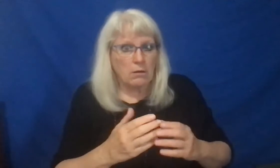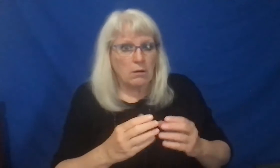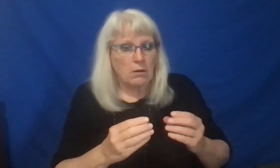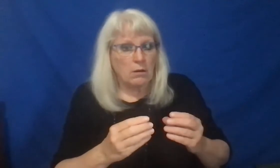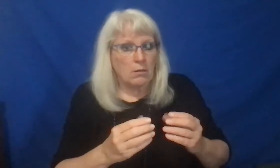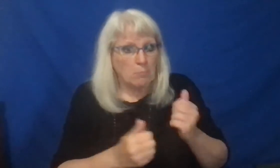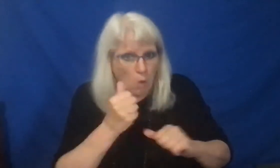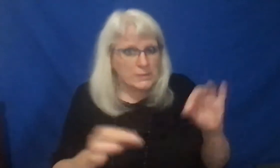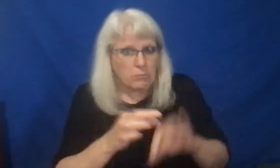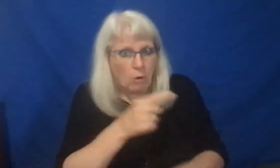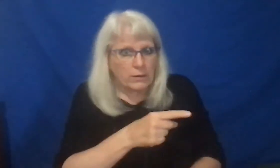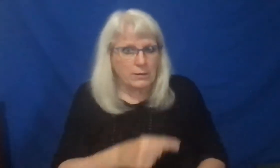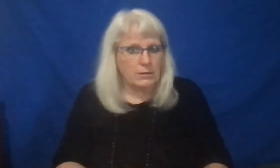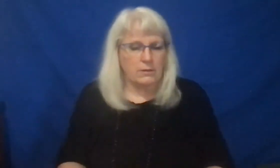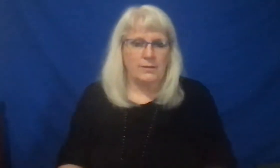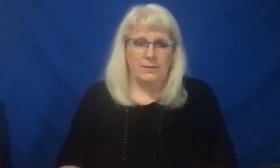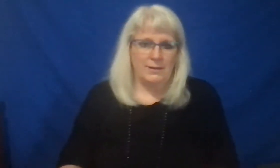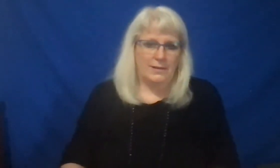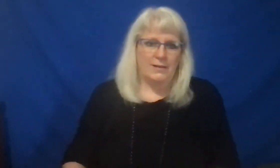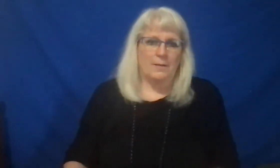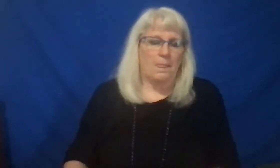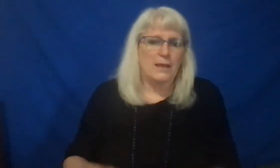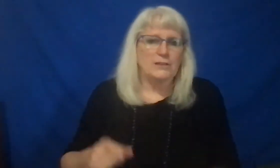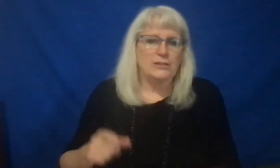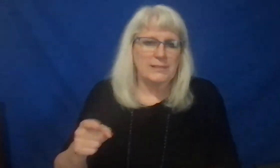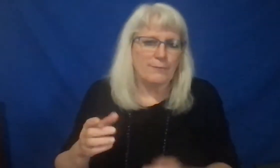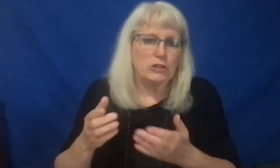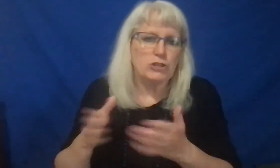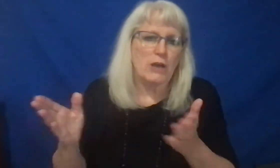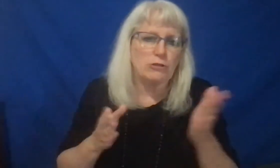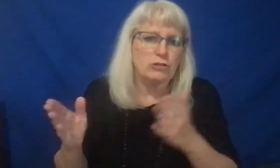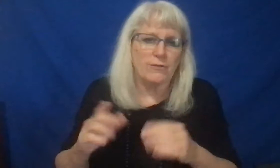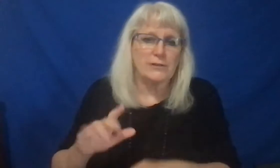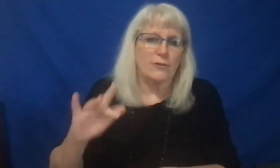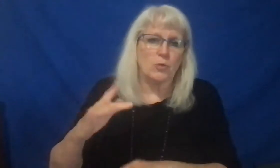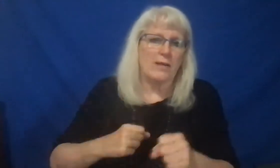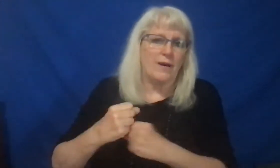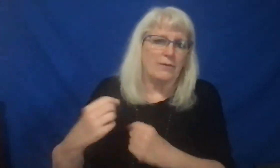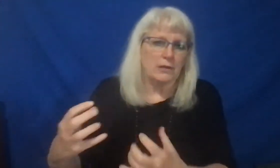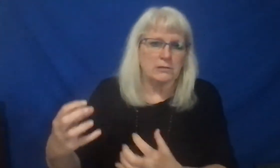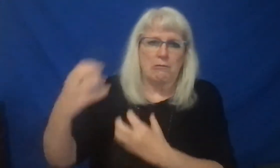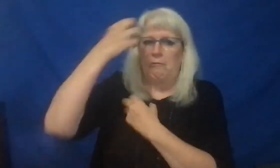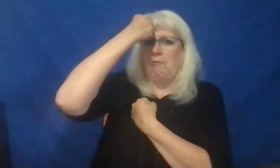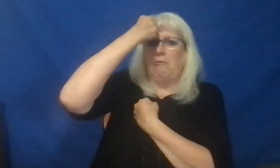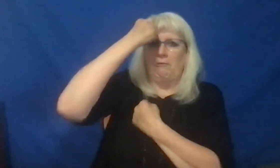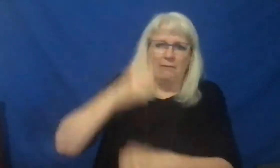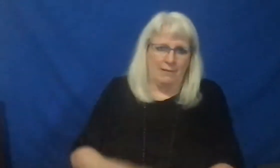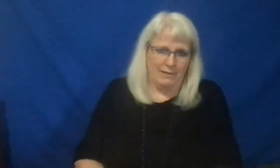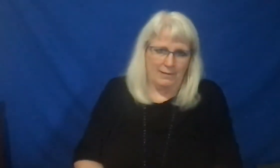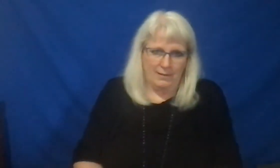said, I've been indoctrinated by general service for a good 25 years. And I have some really fixed ideas